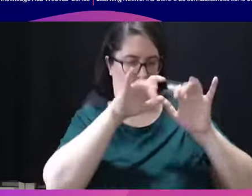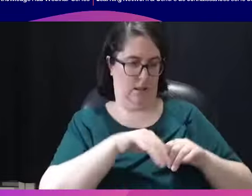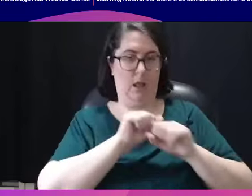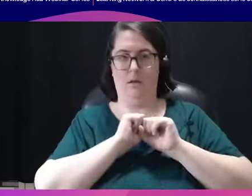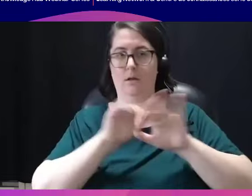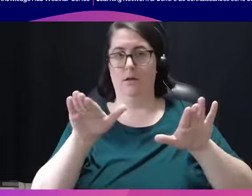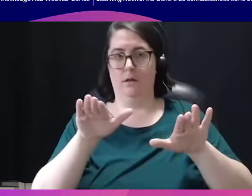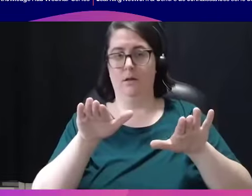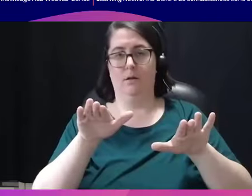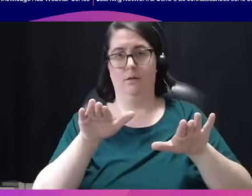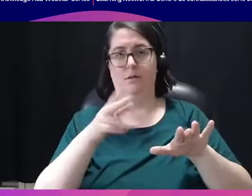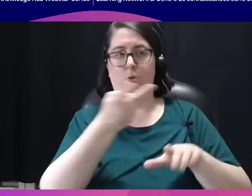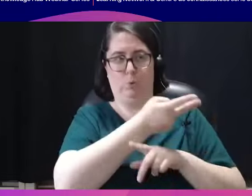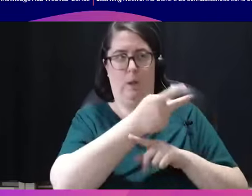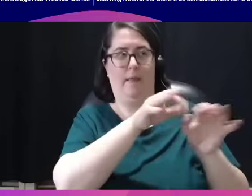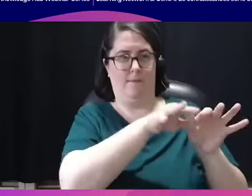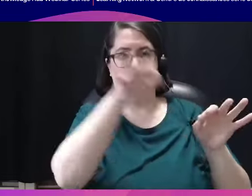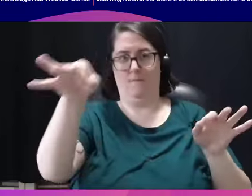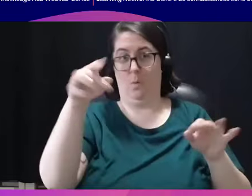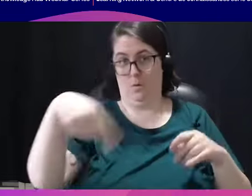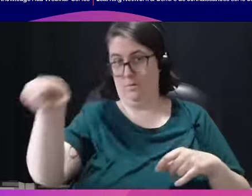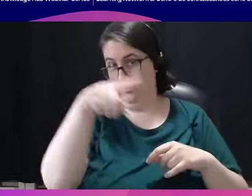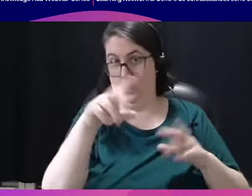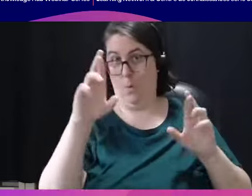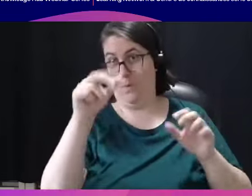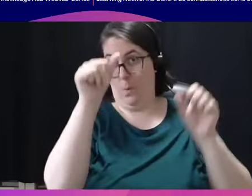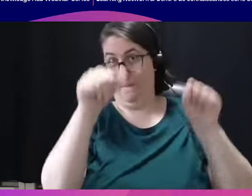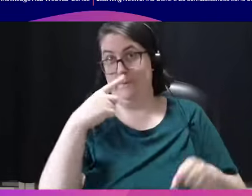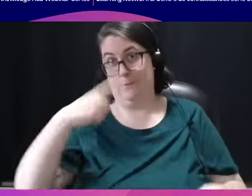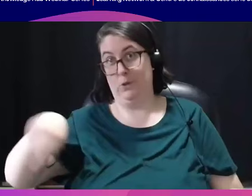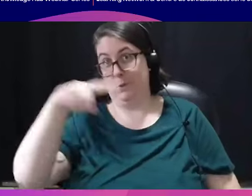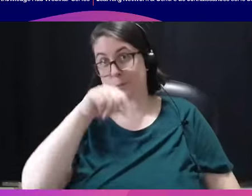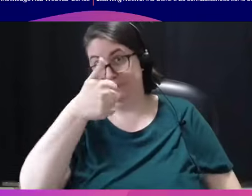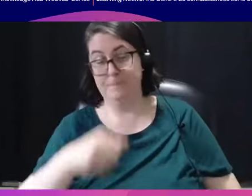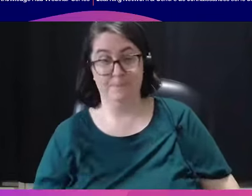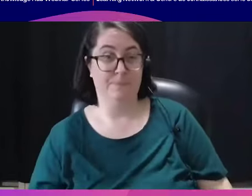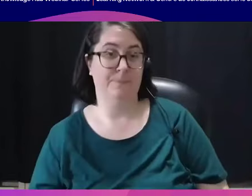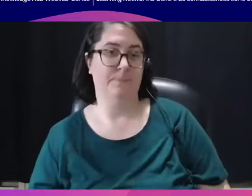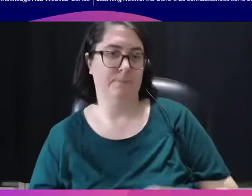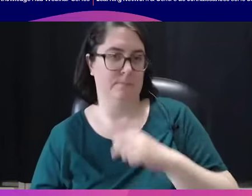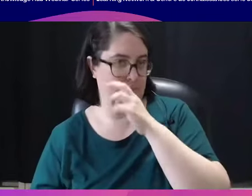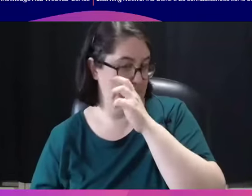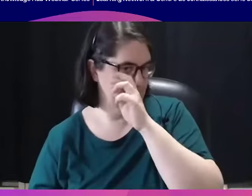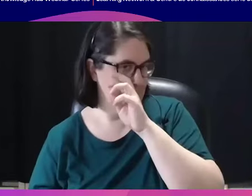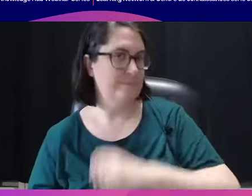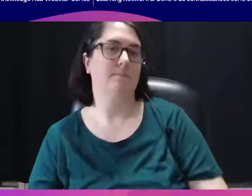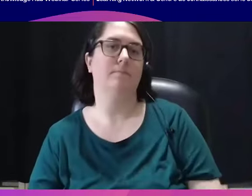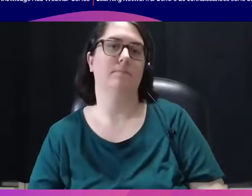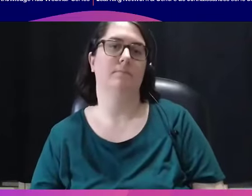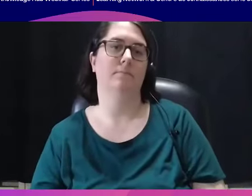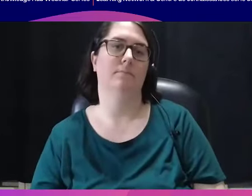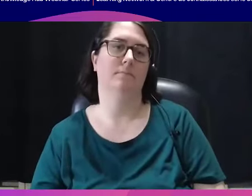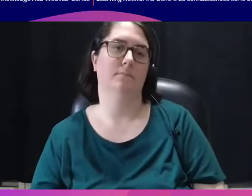Jessica after the fact, which then might hopefully be posted for educators and others. Great, thank